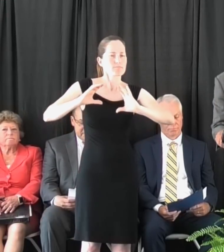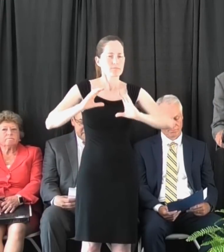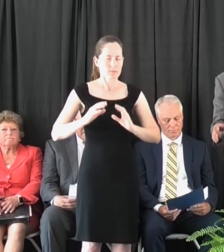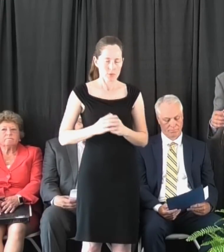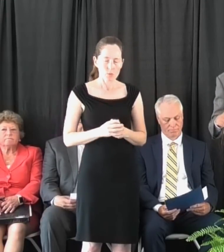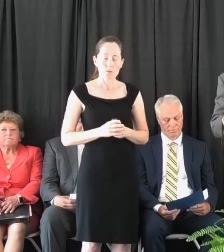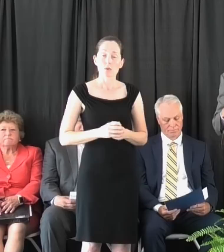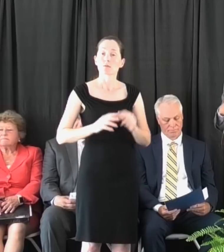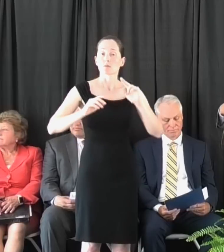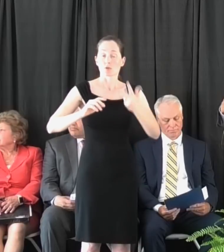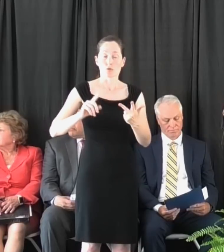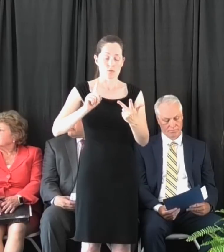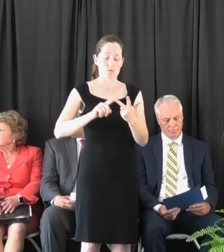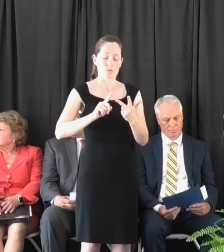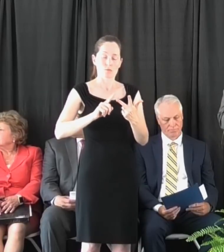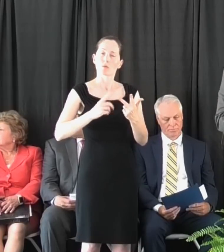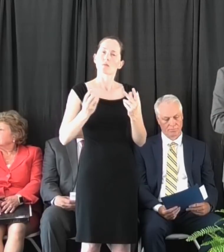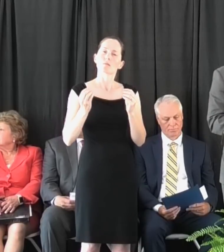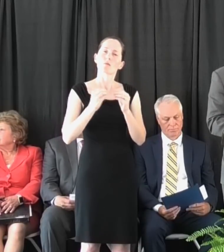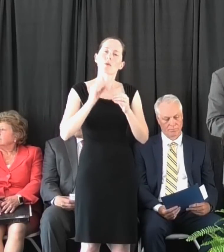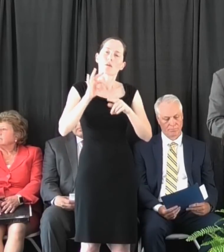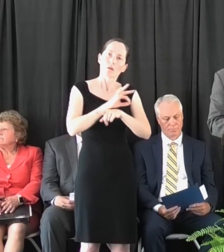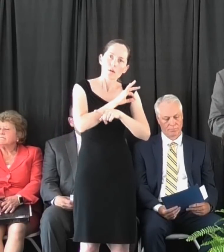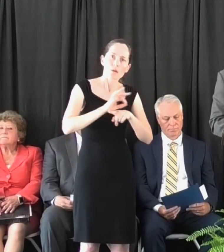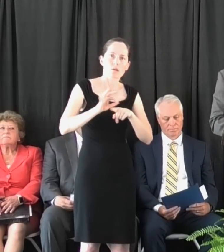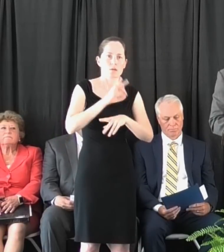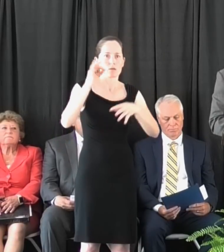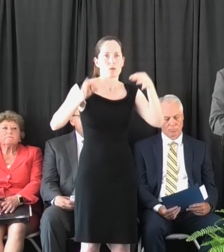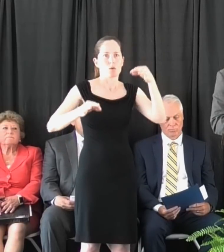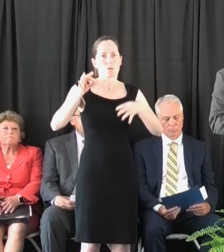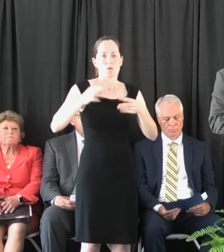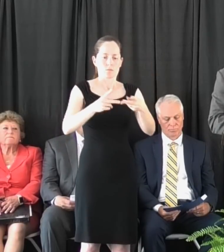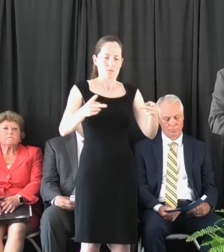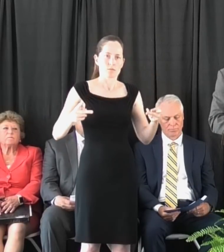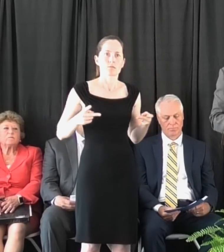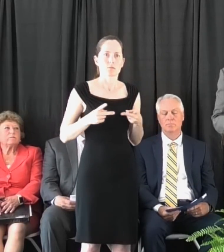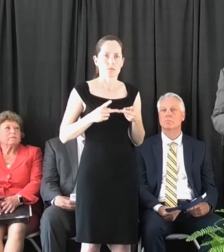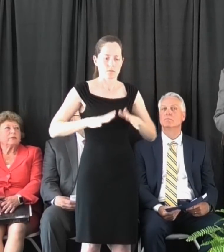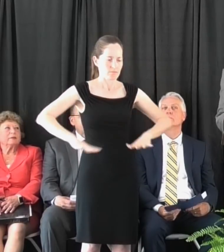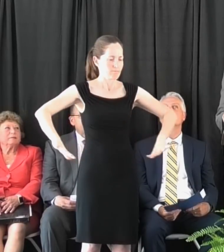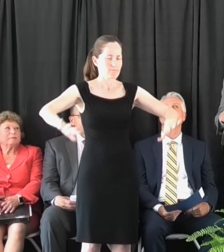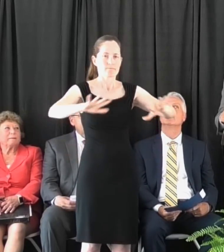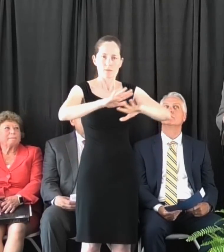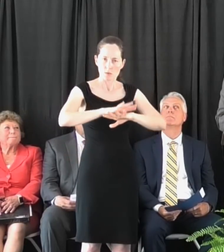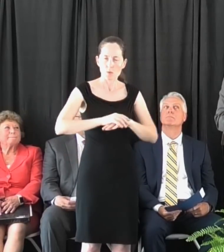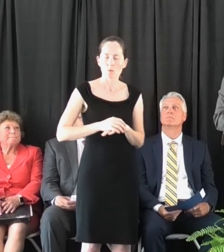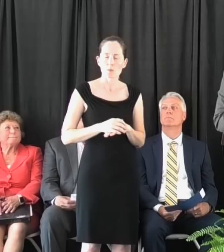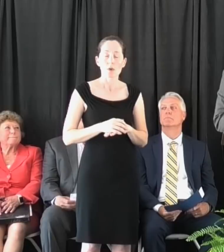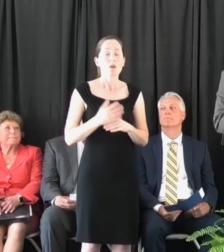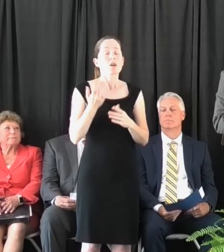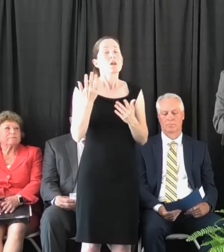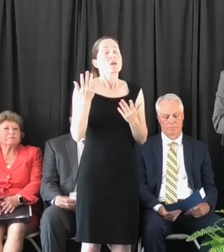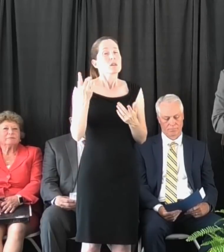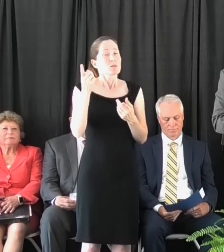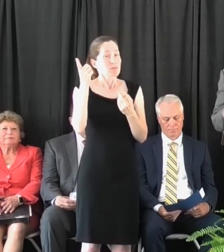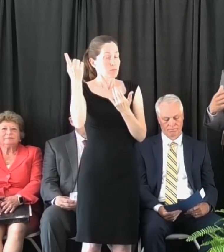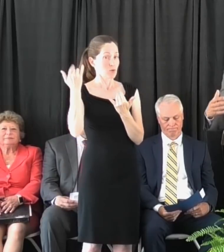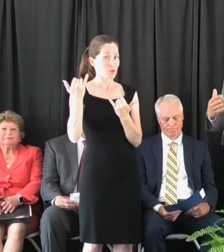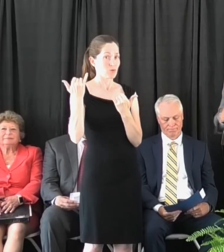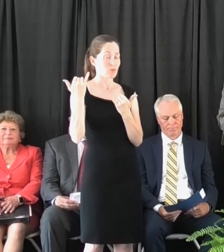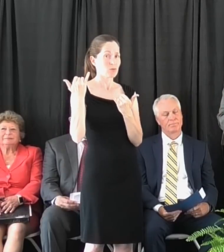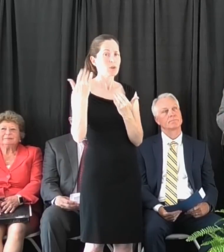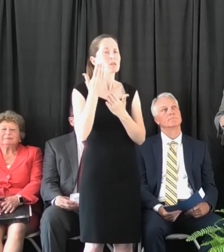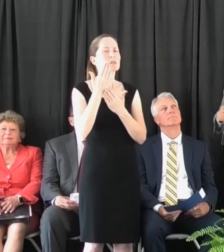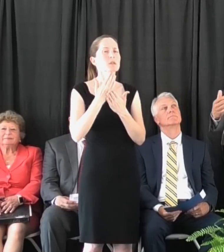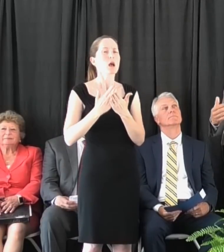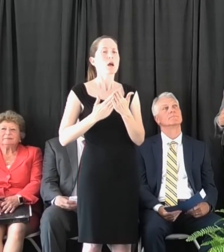and finally, is a more functional court space. So the current courthouse setup, some of the courtrooms are not ideal. This